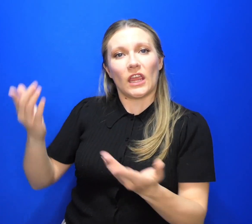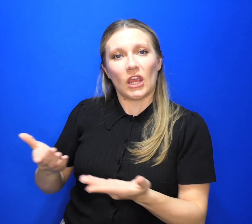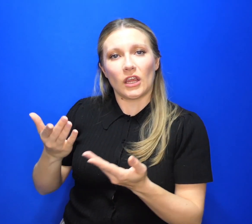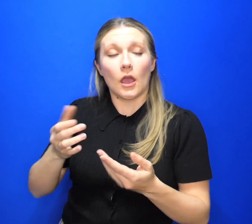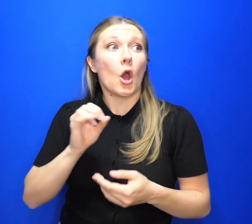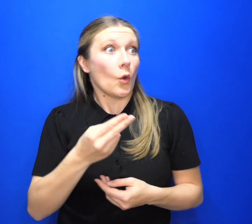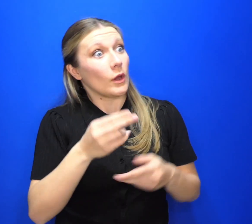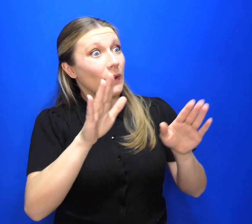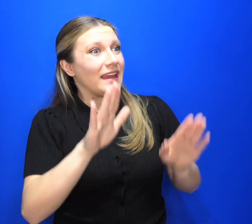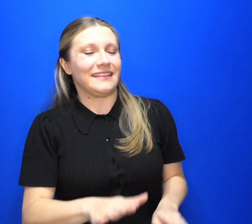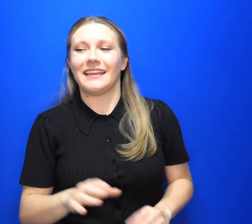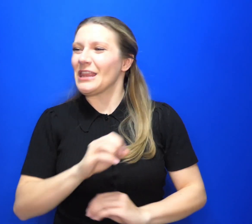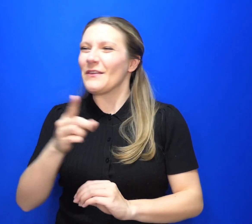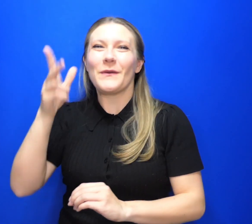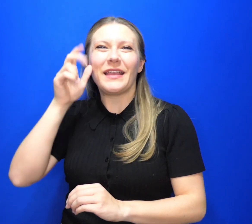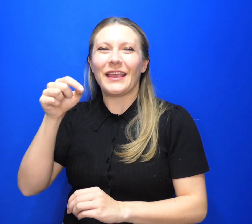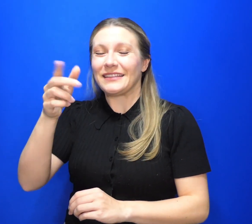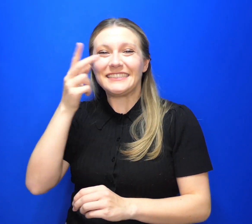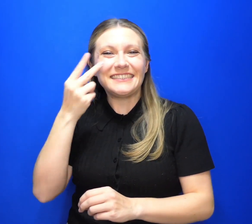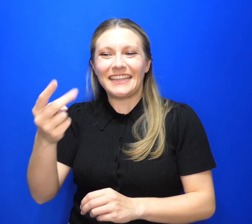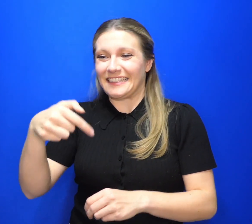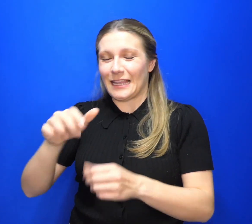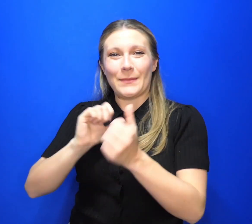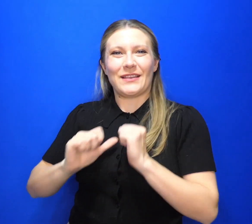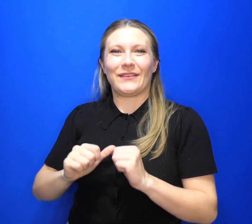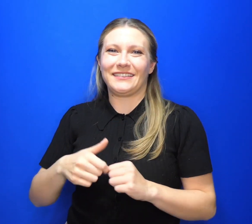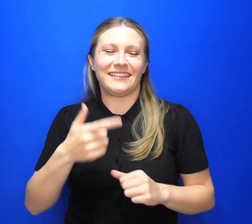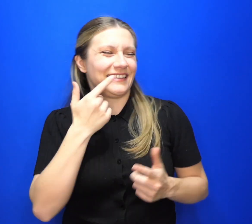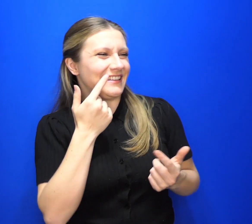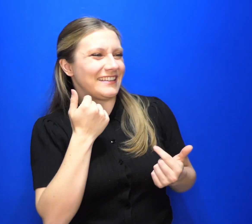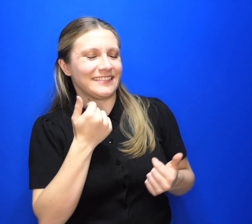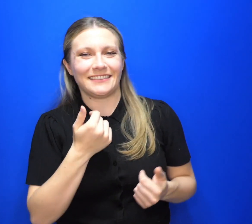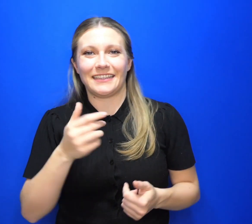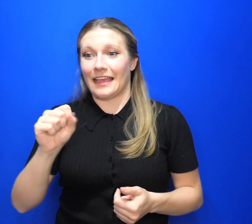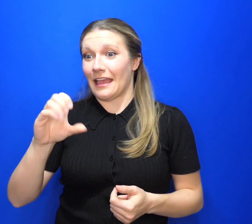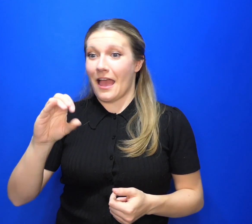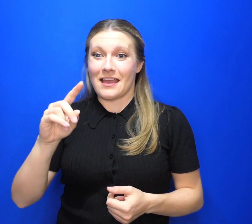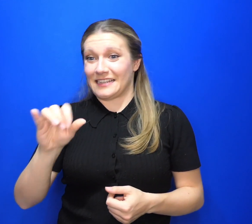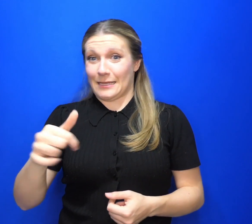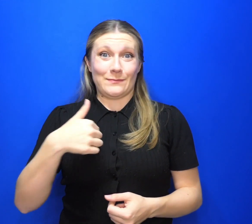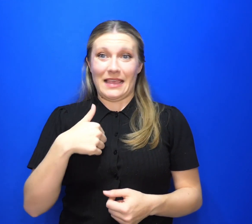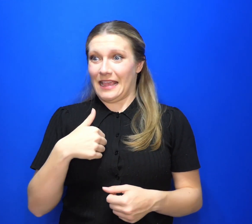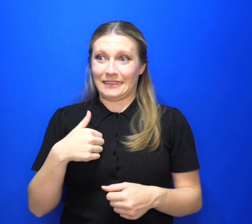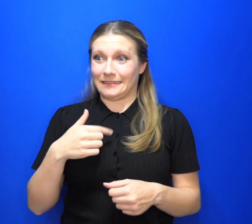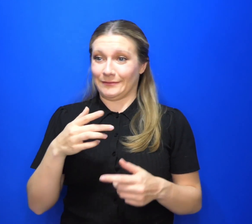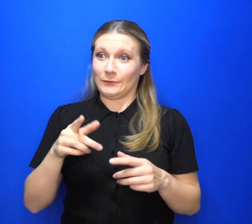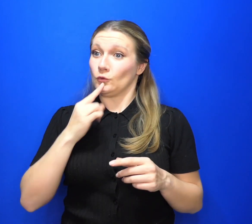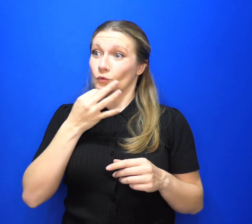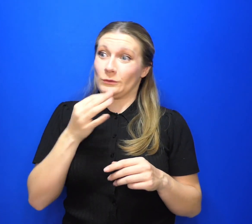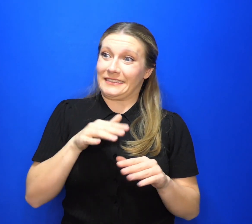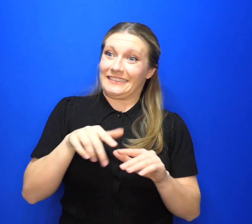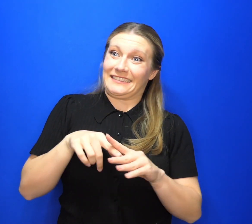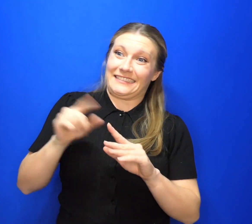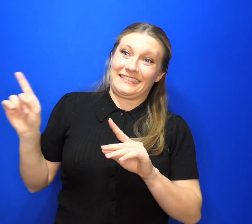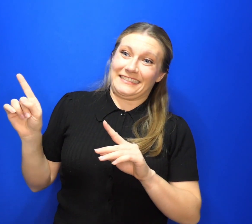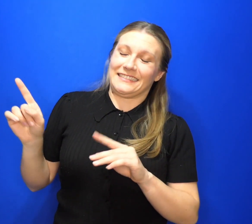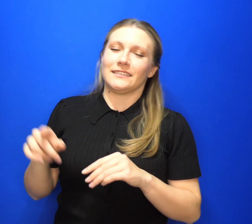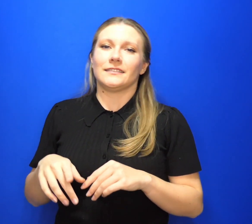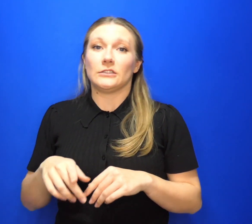Scotty's on his way out. I was going to say, do you need to go to the basement? No, I don't live in that kind of an area. This is the kind of an area where people go like, why do we get these